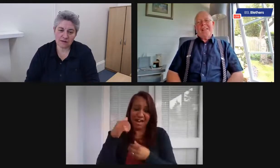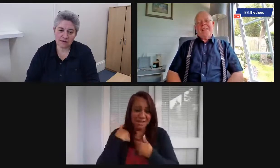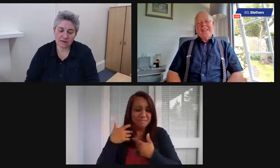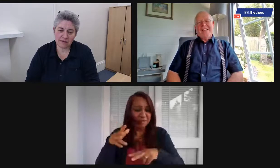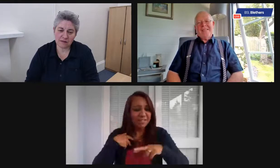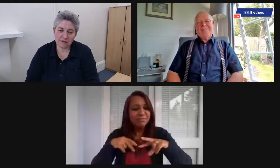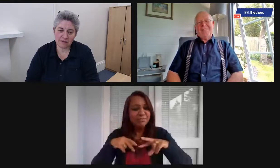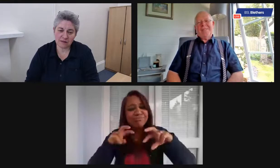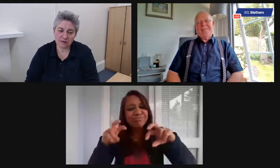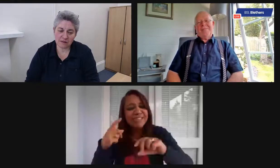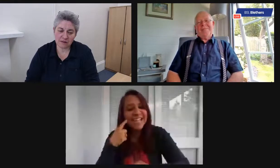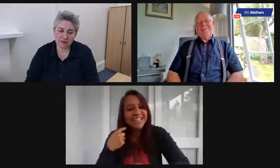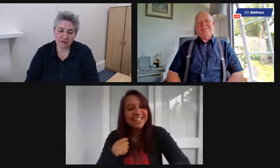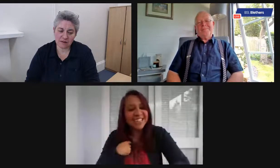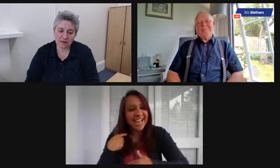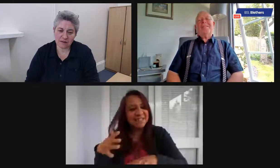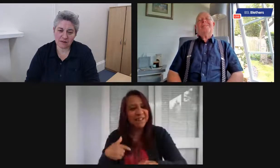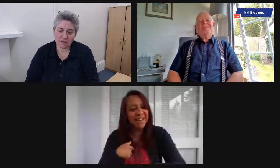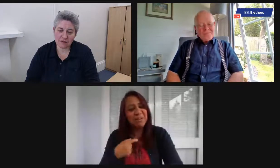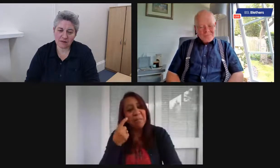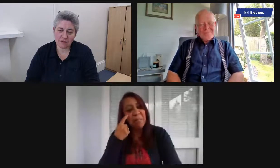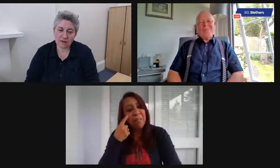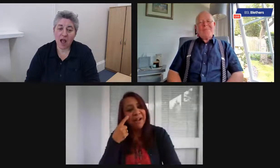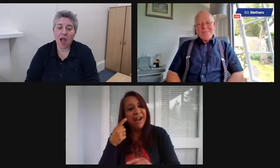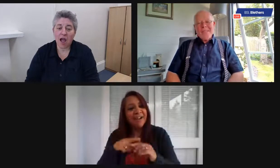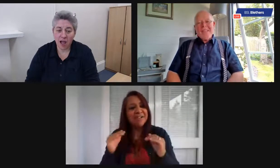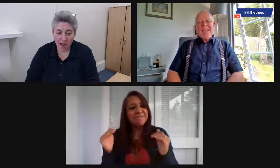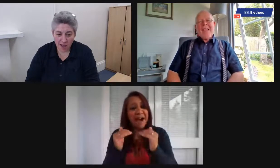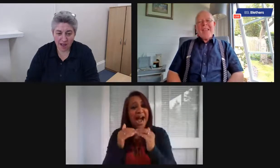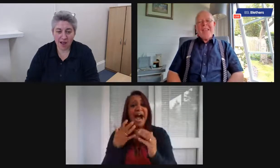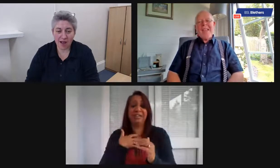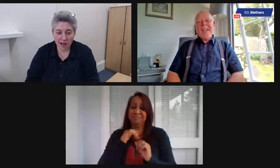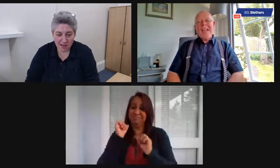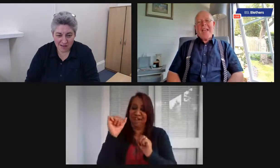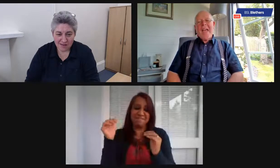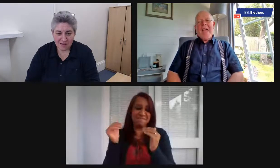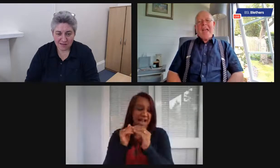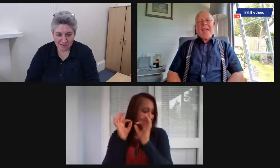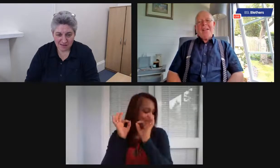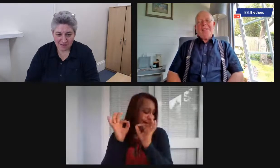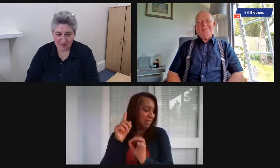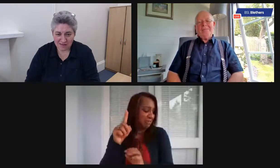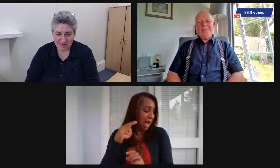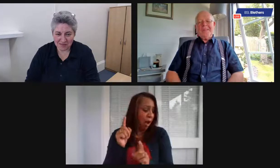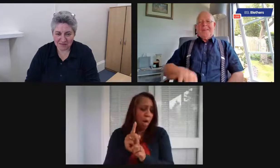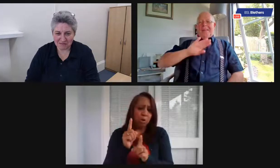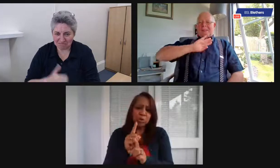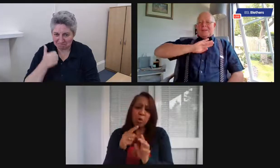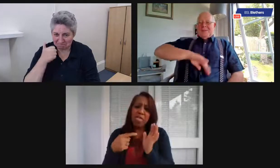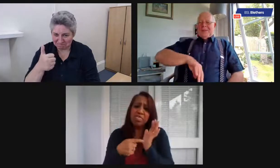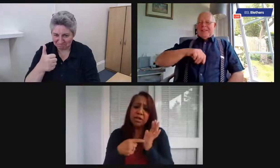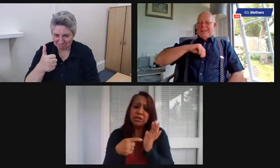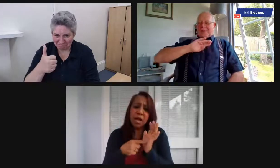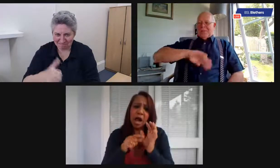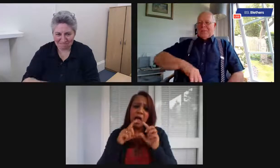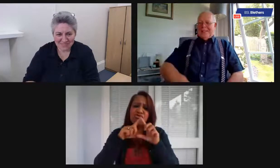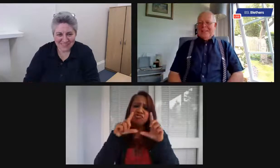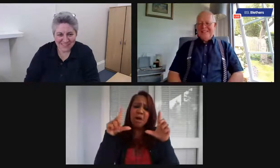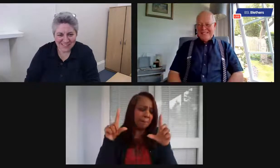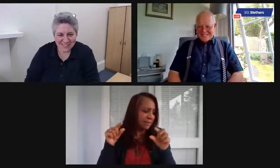got to say? Oh, I just love that story. And actually, I was having a wee look yesterday to check, and Dave, you